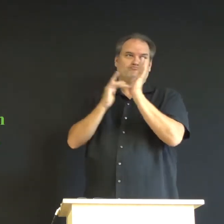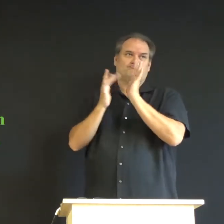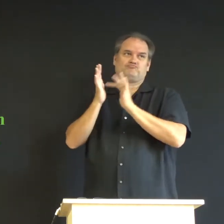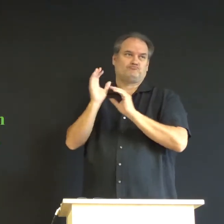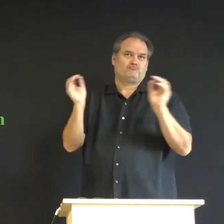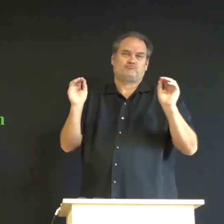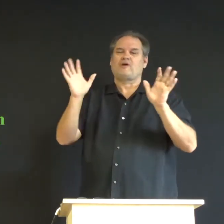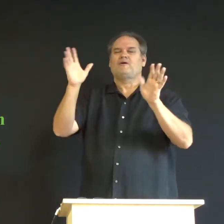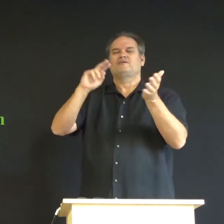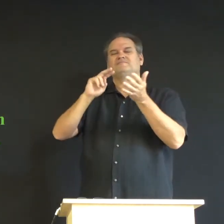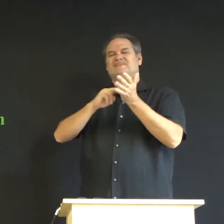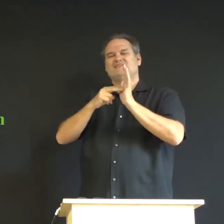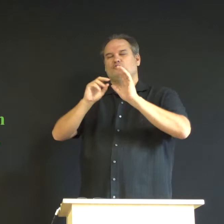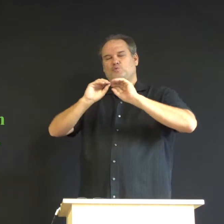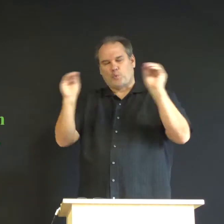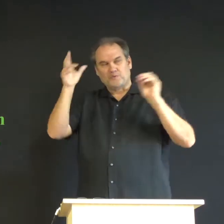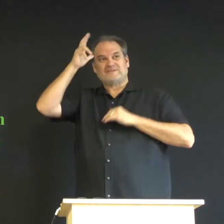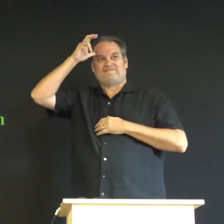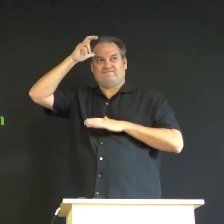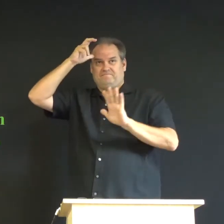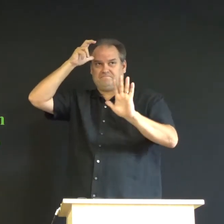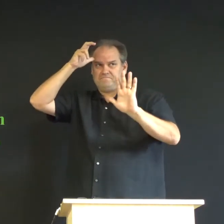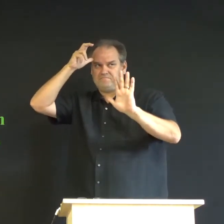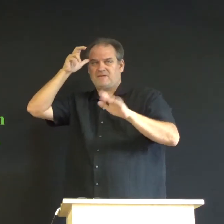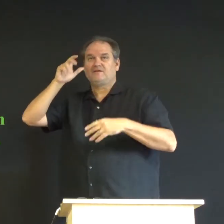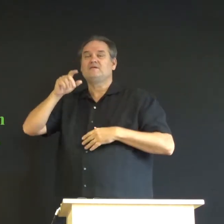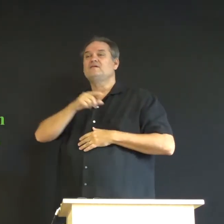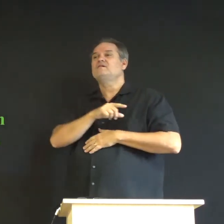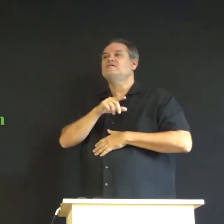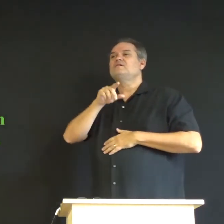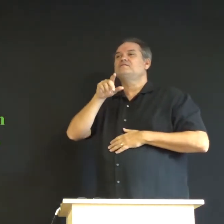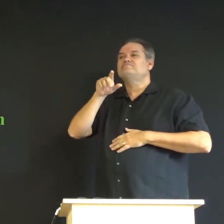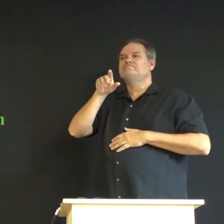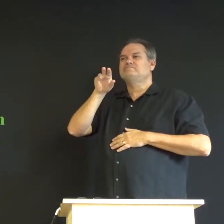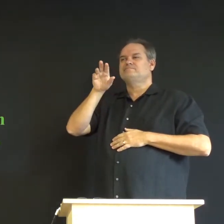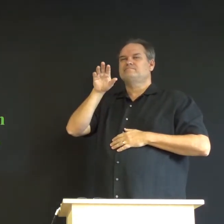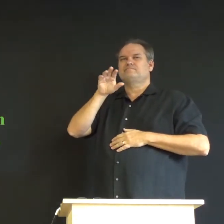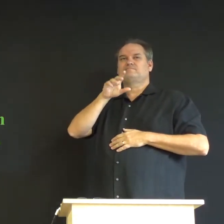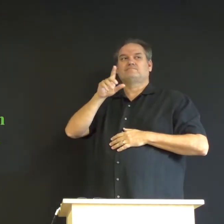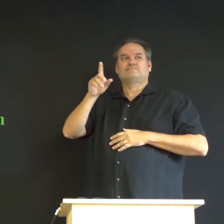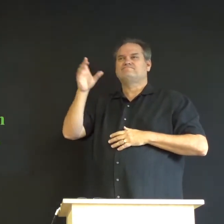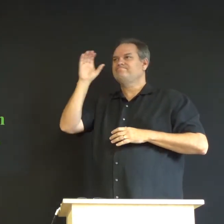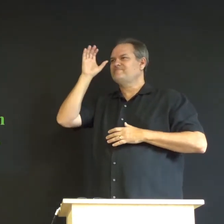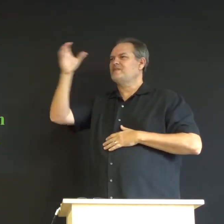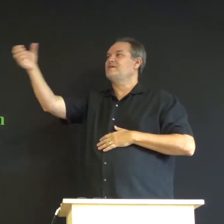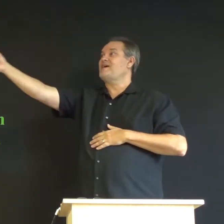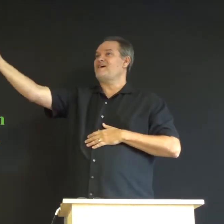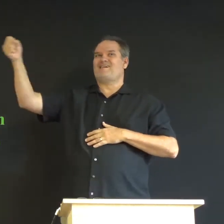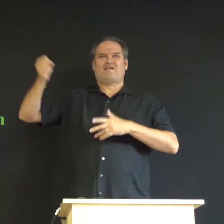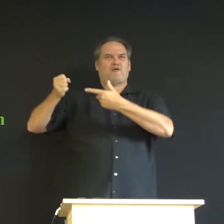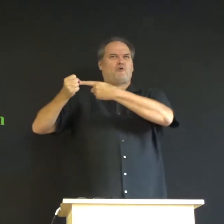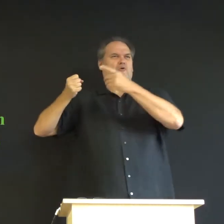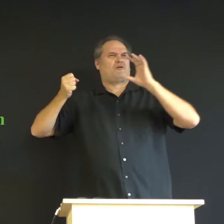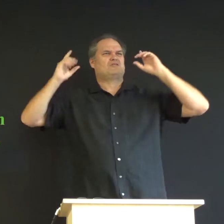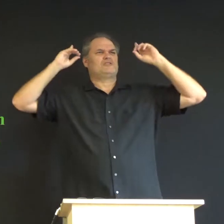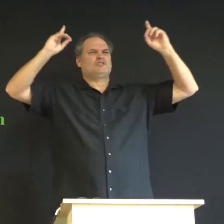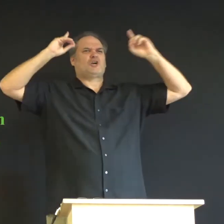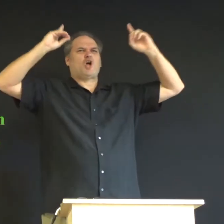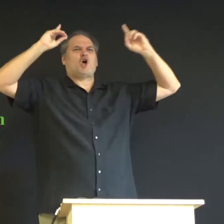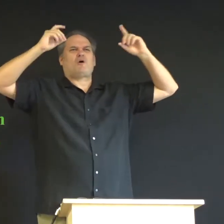Okay, people that are 70, 80, they believe there is no demons. There's no Satan.